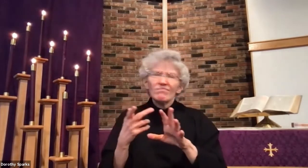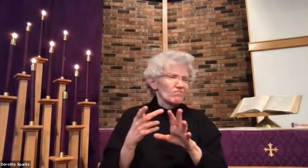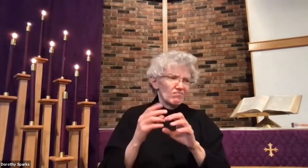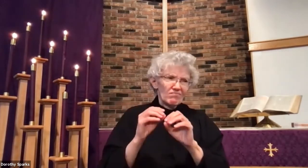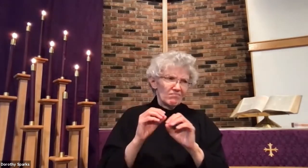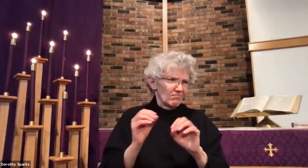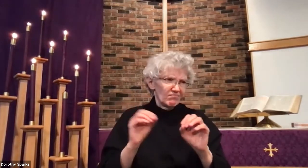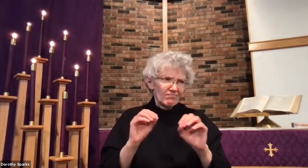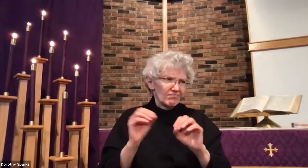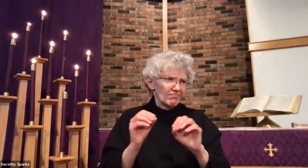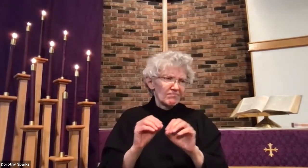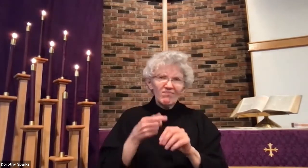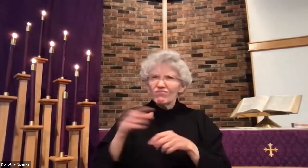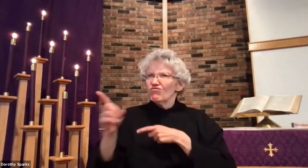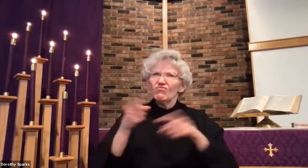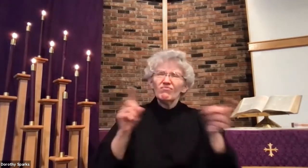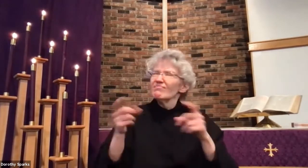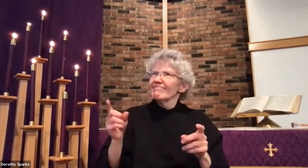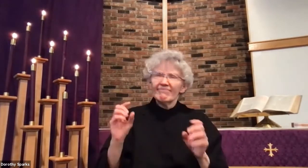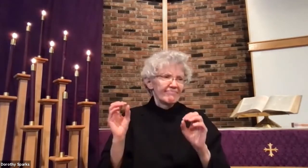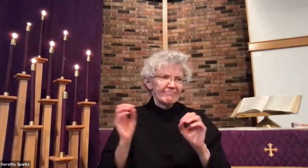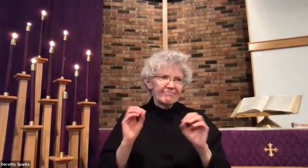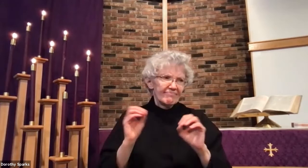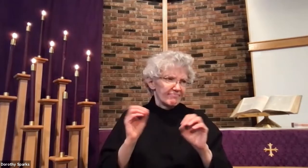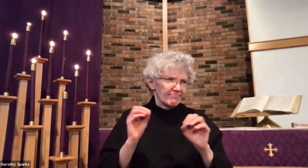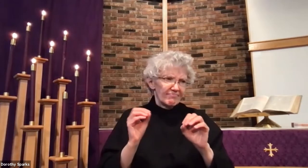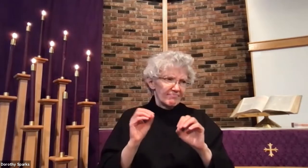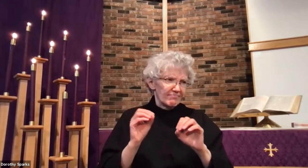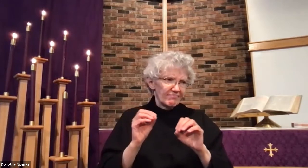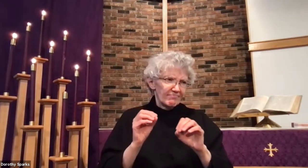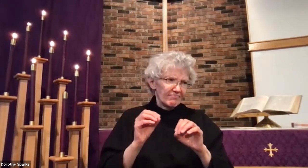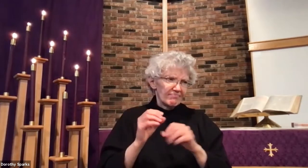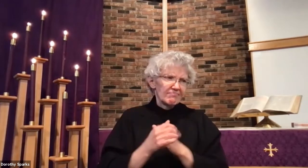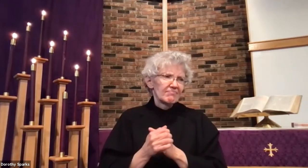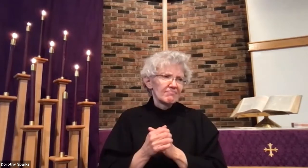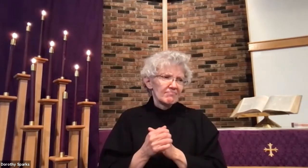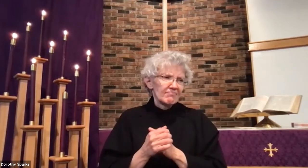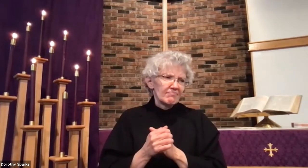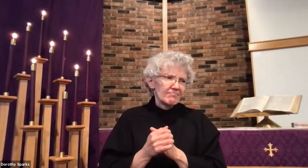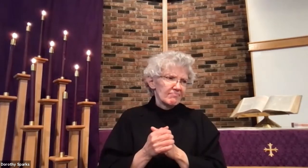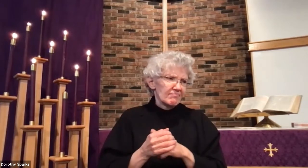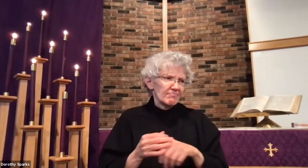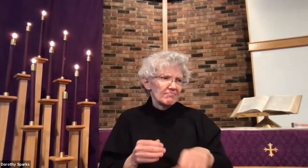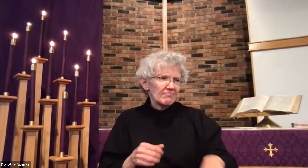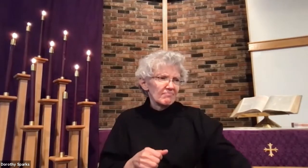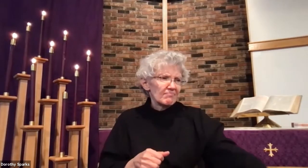does no harm to a friend, does not insult a neighbor.